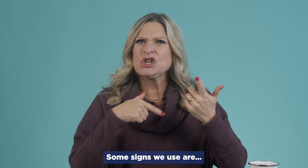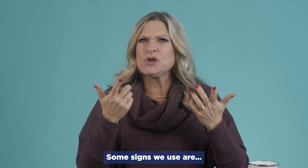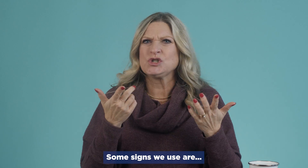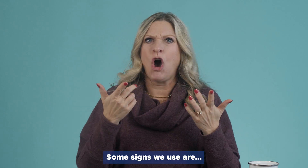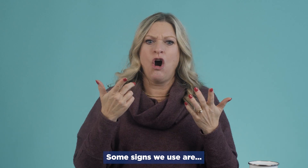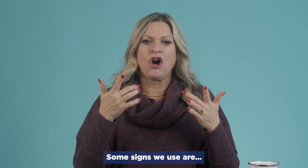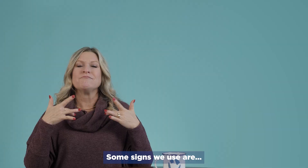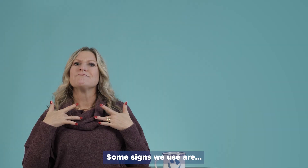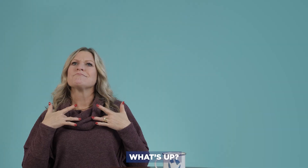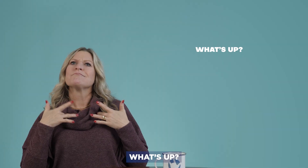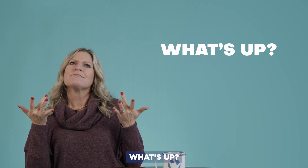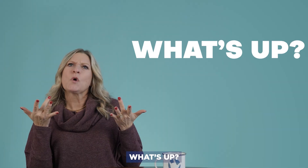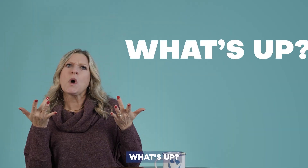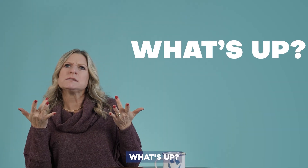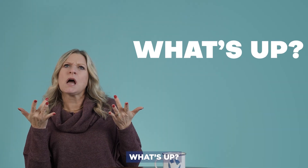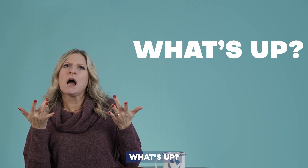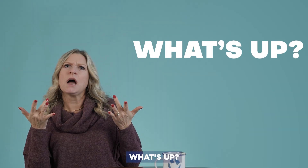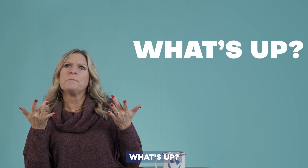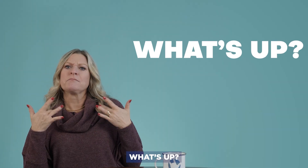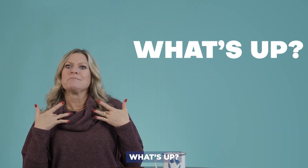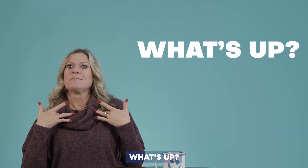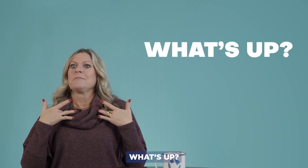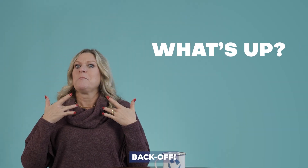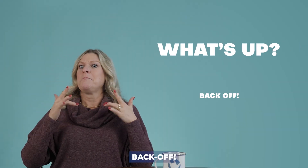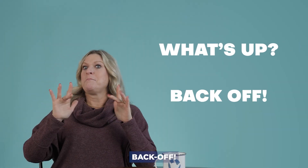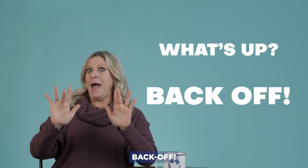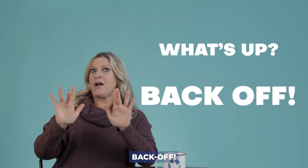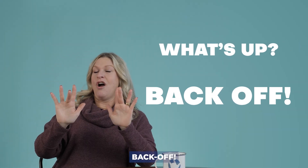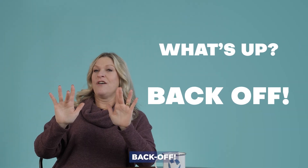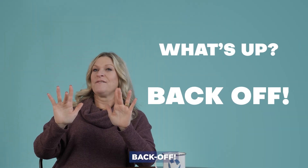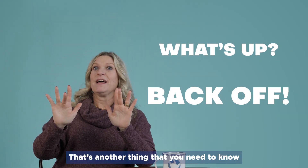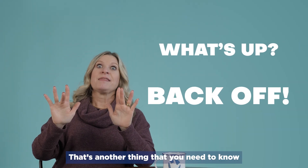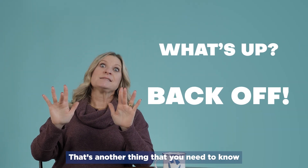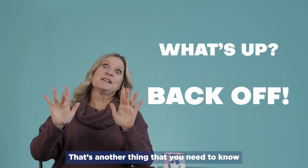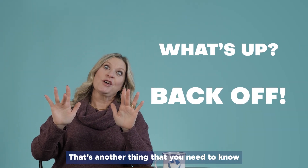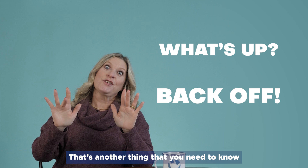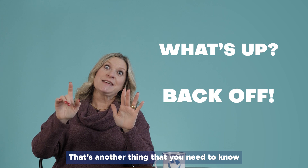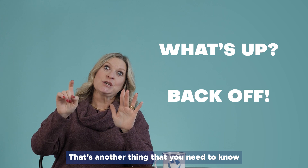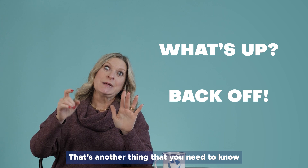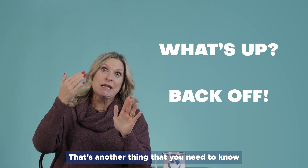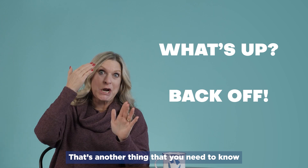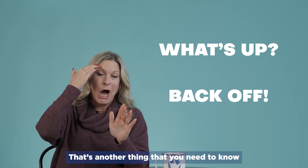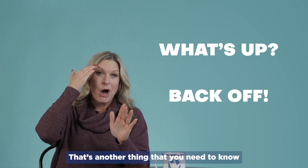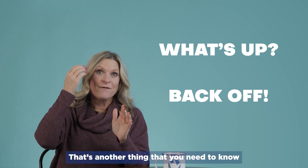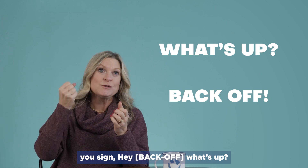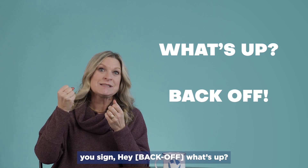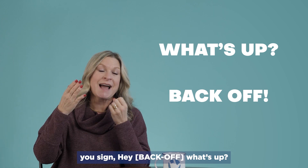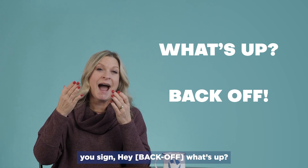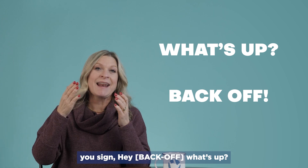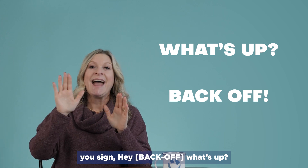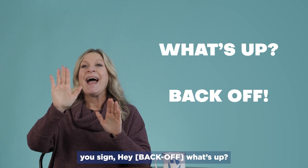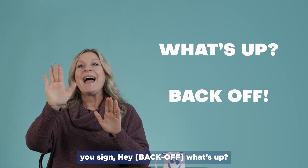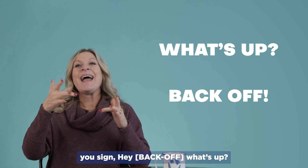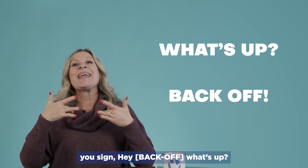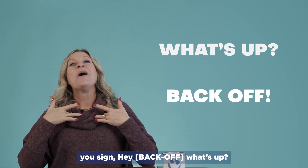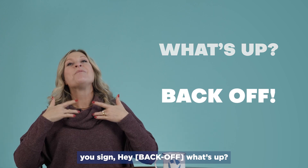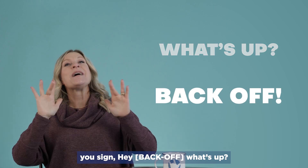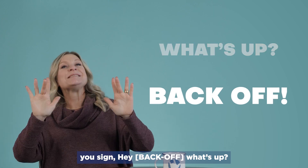use are what's up, back up. That's another thing you need to know to sign. Hey, what's